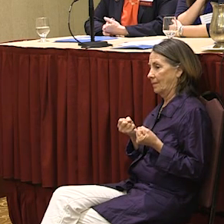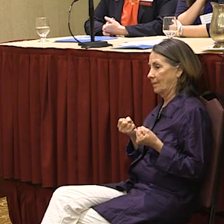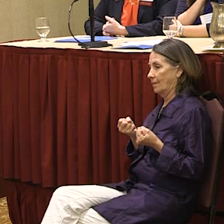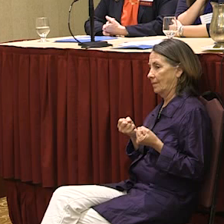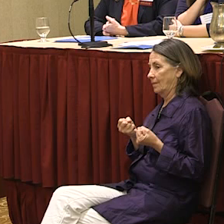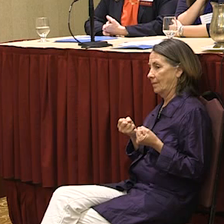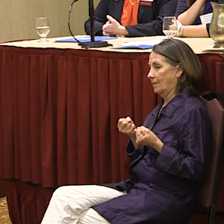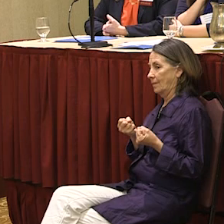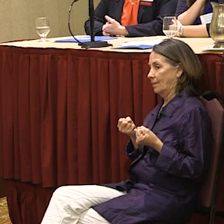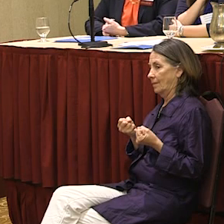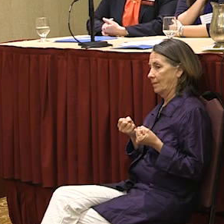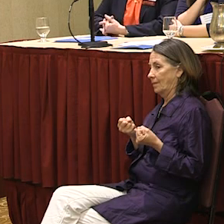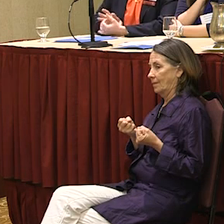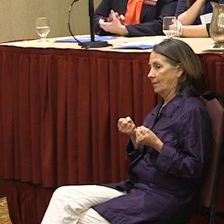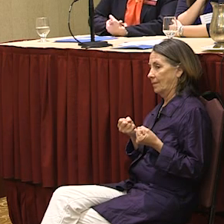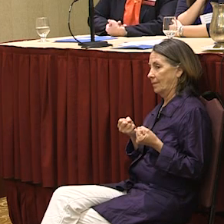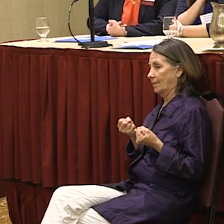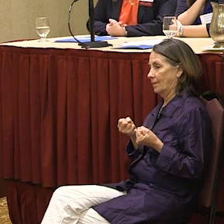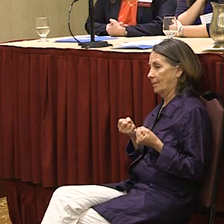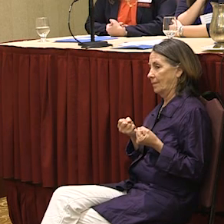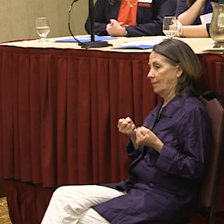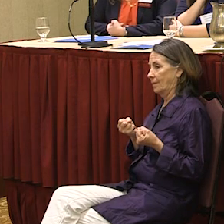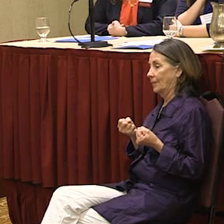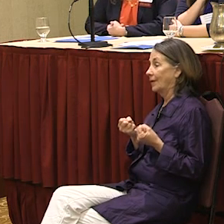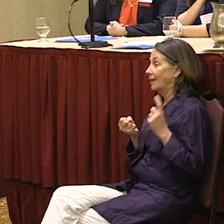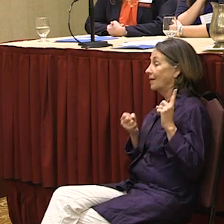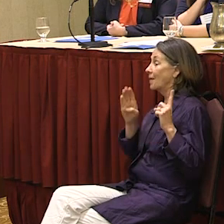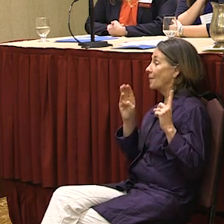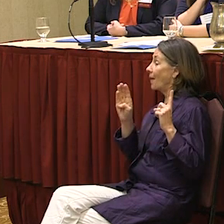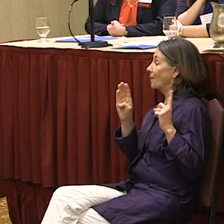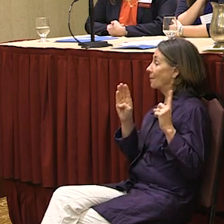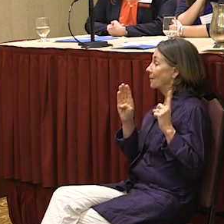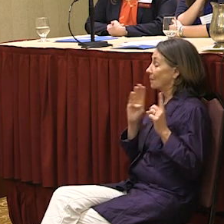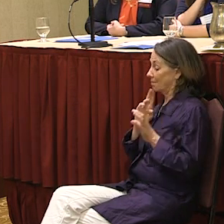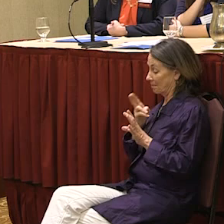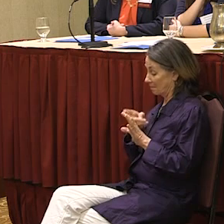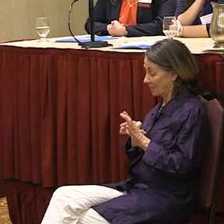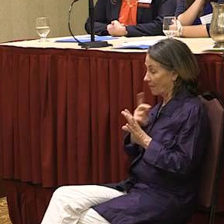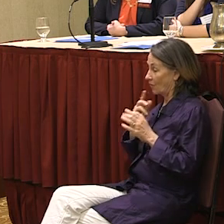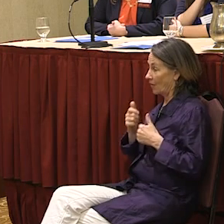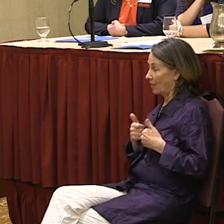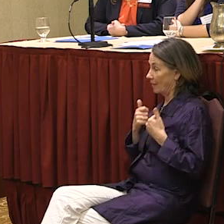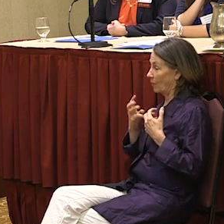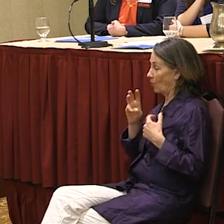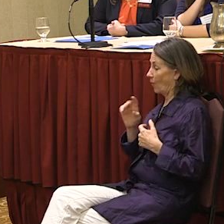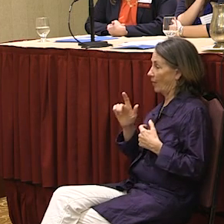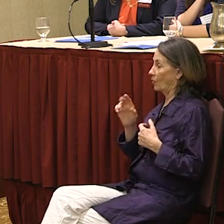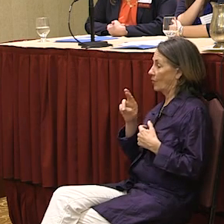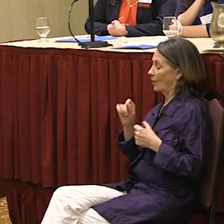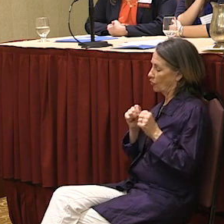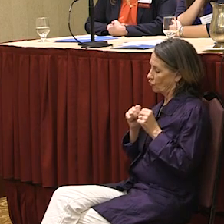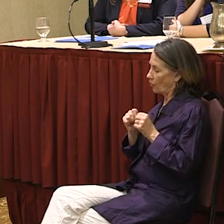Of course, when there's the camera. All right, so I want you to meet Bob. Bob was a participant for a Living Well Rhode Island chronic